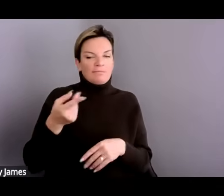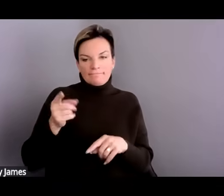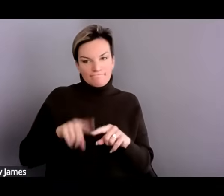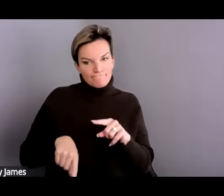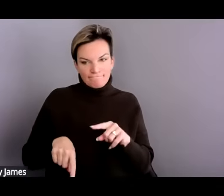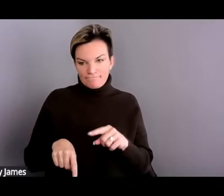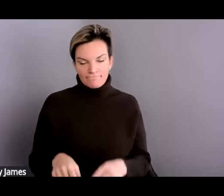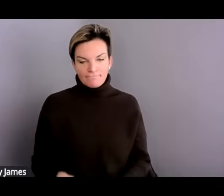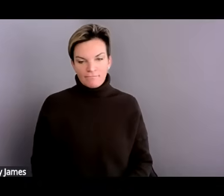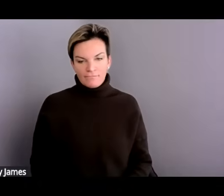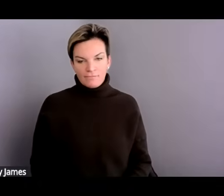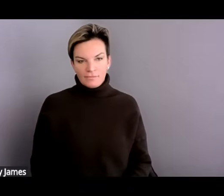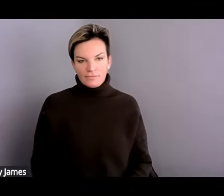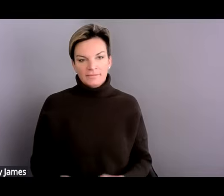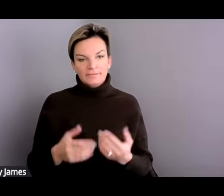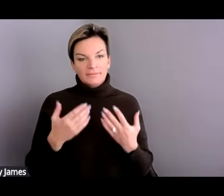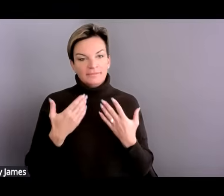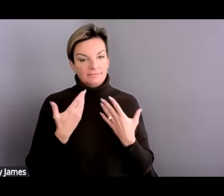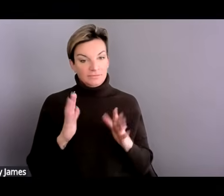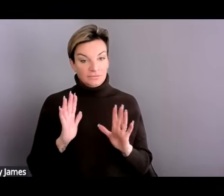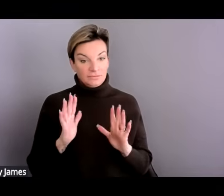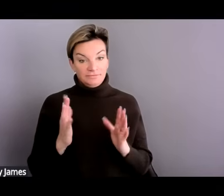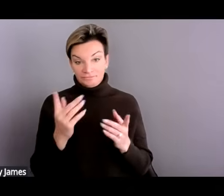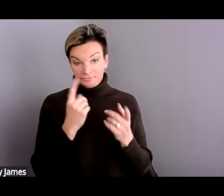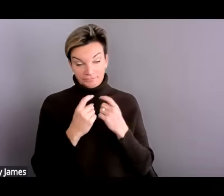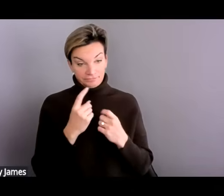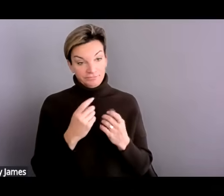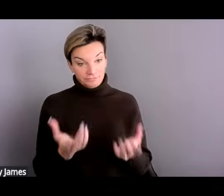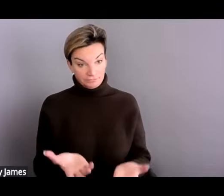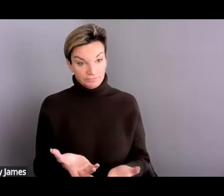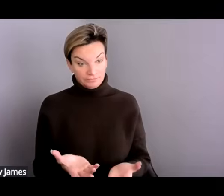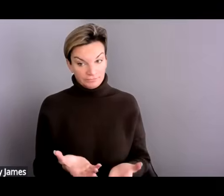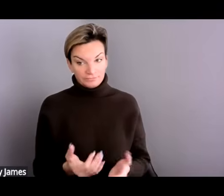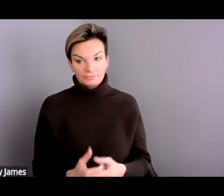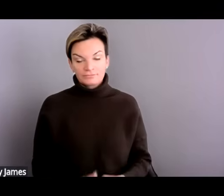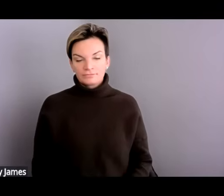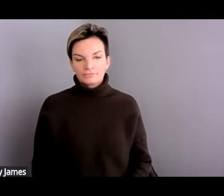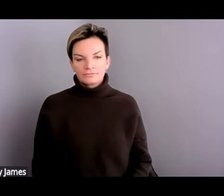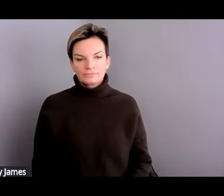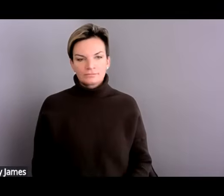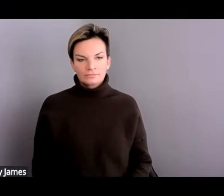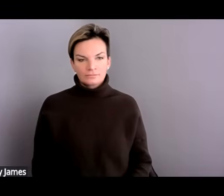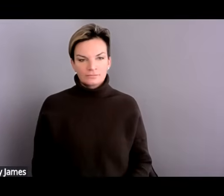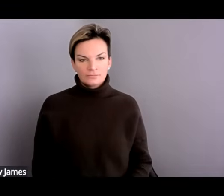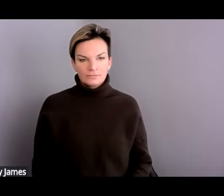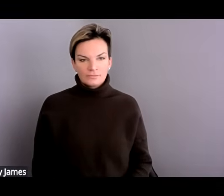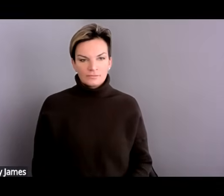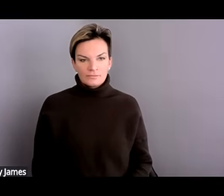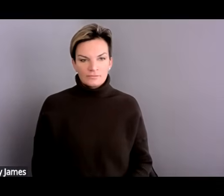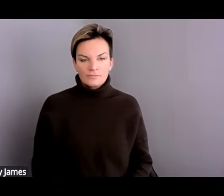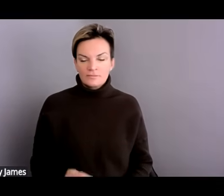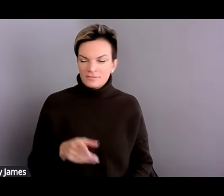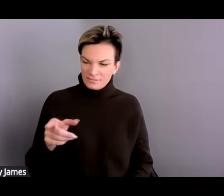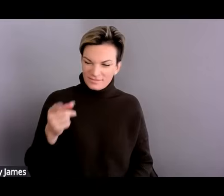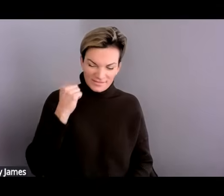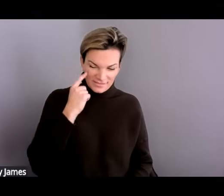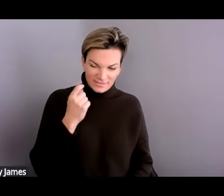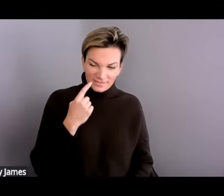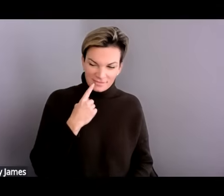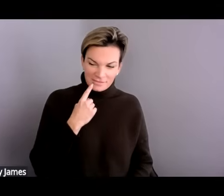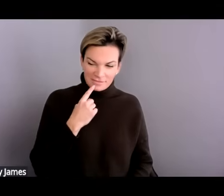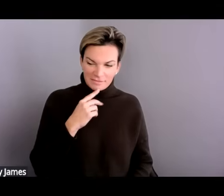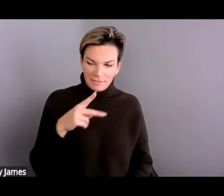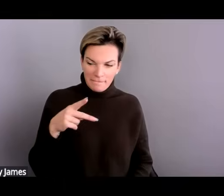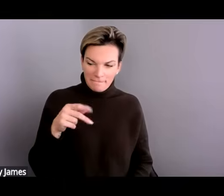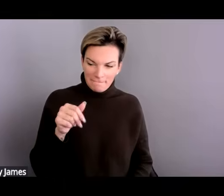Thank you. That's all I have. I'd be glad to take questions. Yeah, you, you just used the term pattern and practice challenge. Can